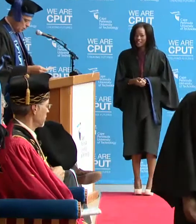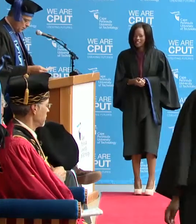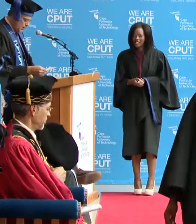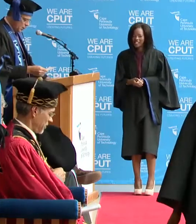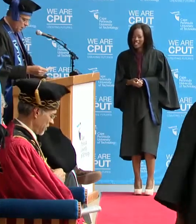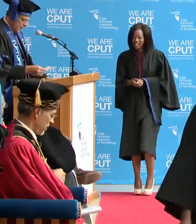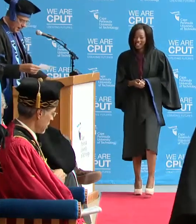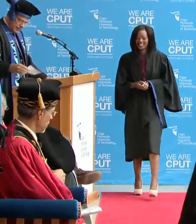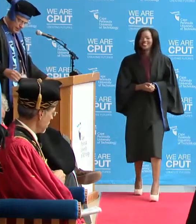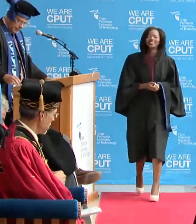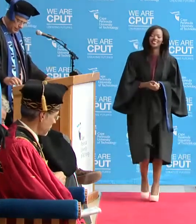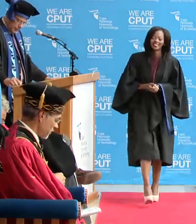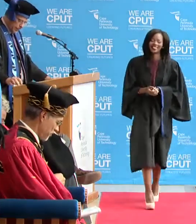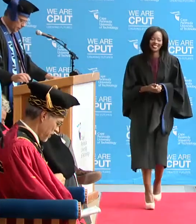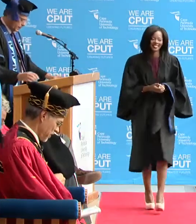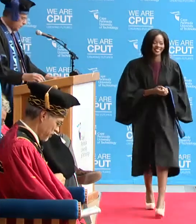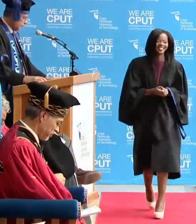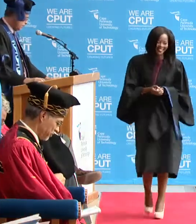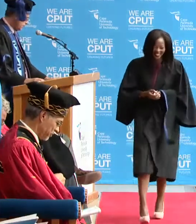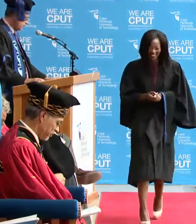Sinatoro Siguela.